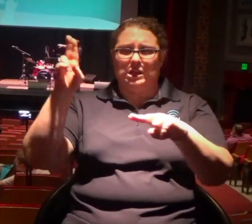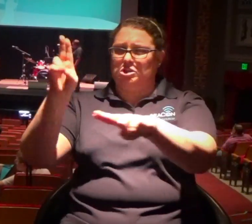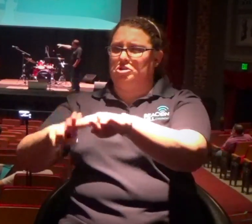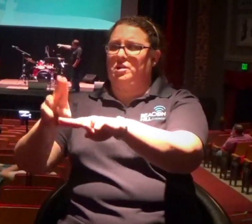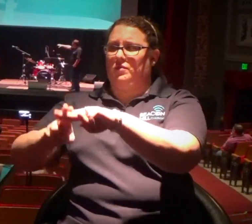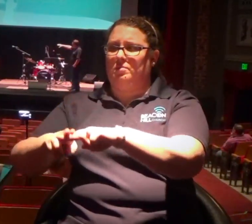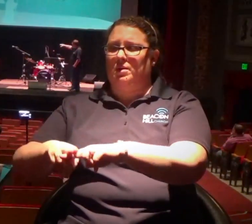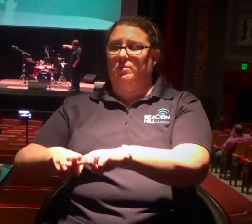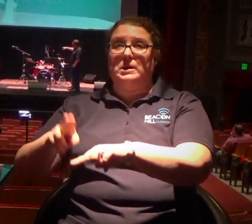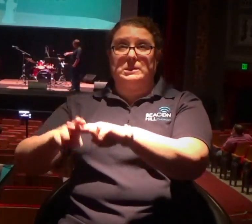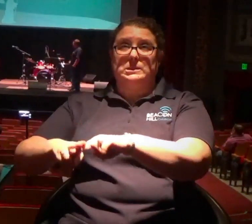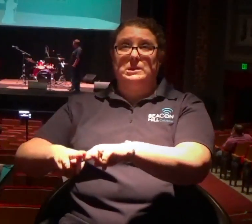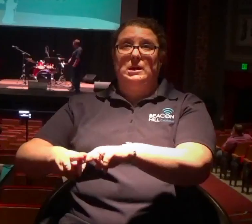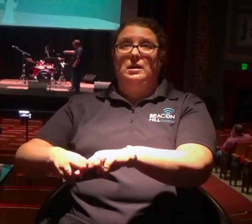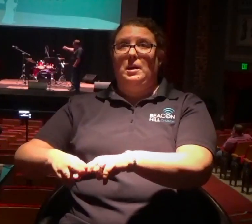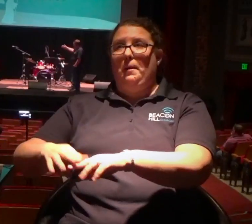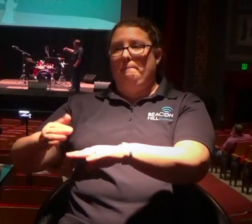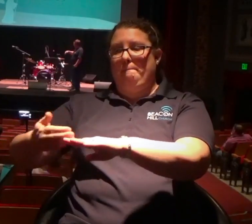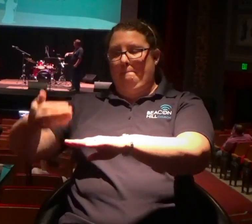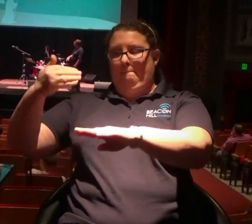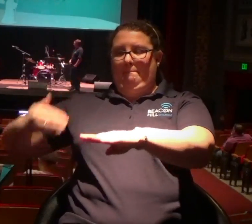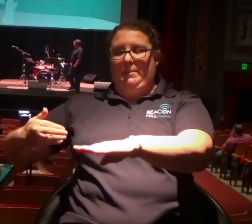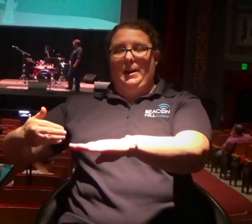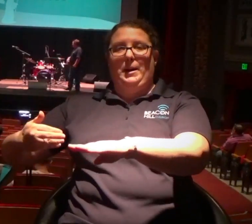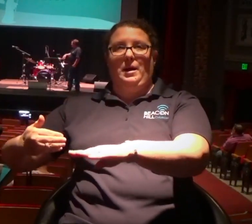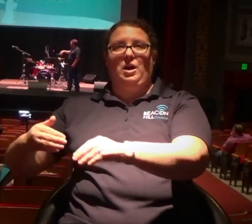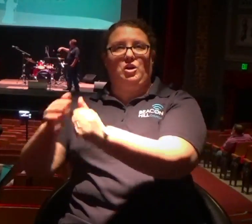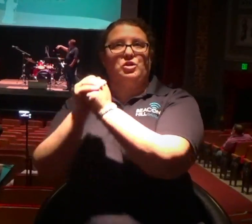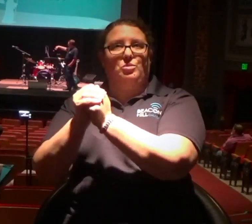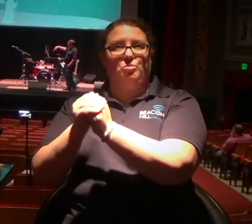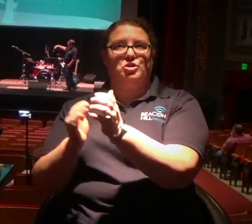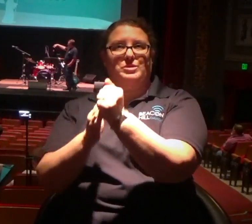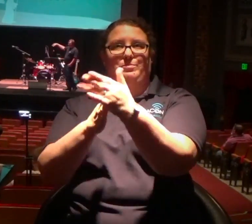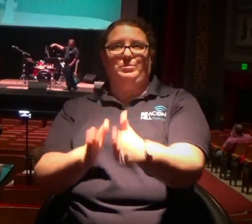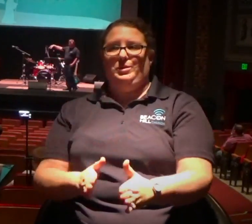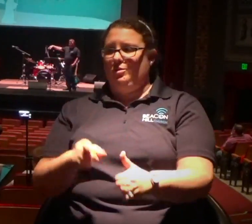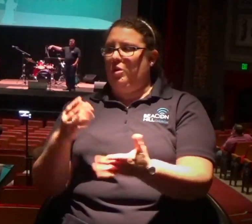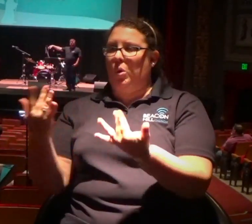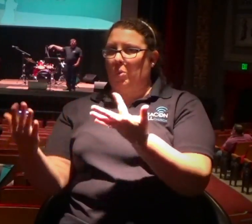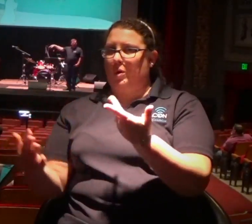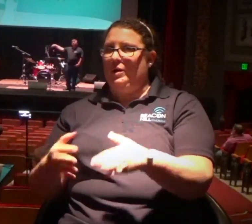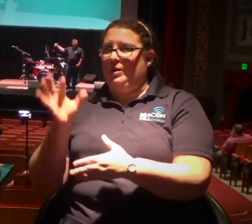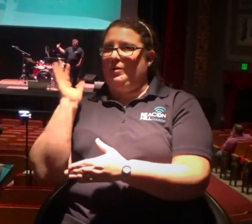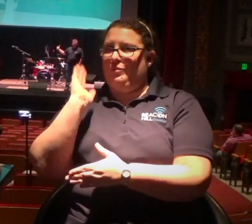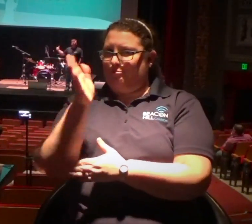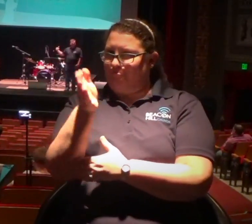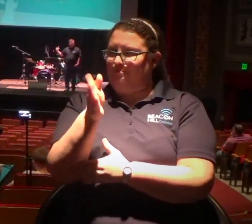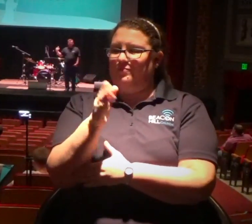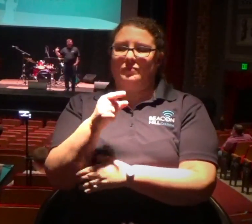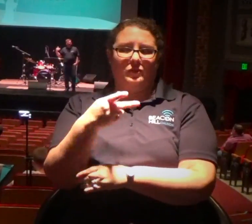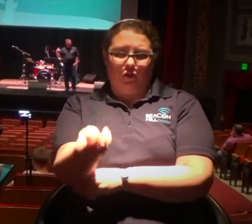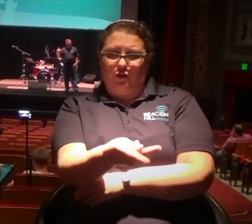the back of the praise team and waiting to preach. And so Wilner and his friend are in there in this packed